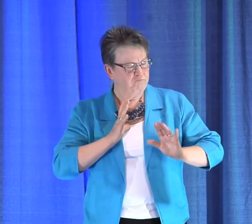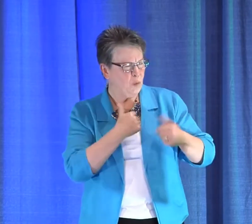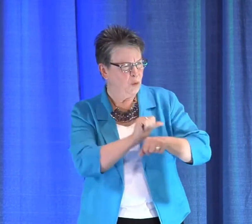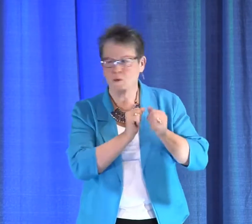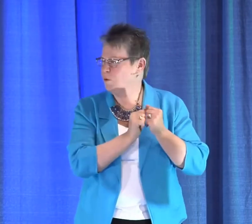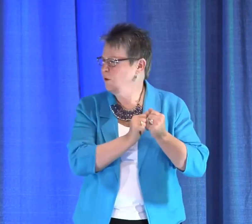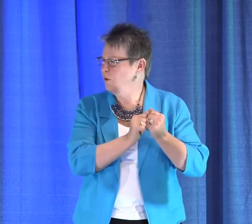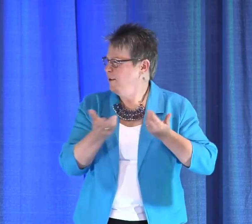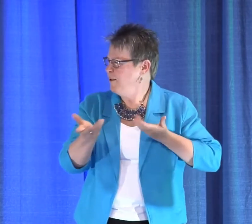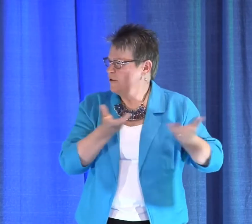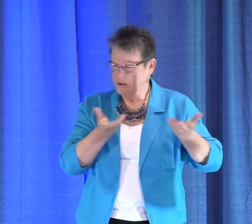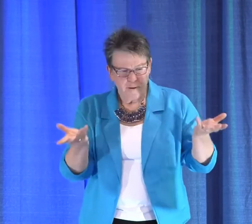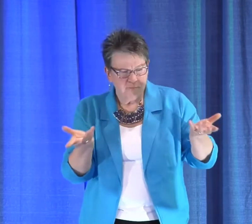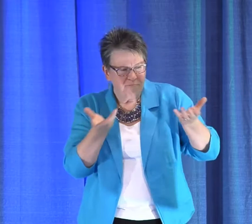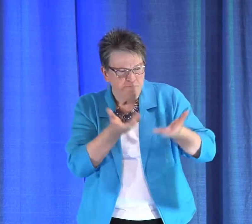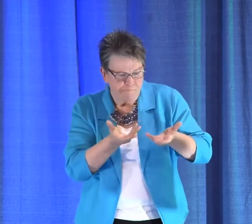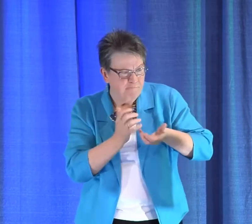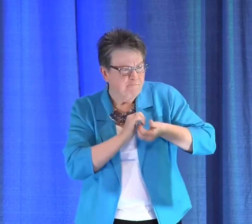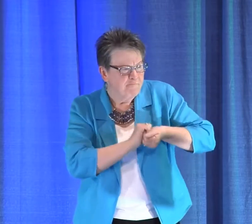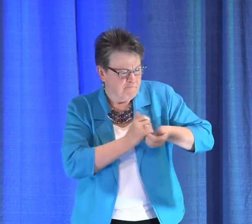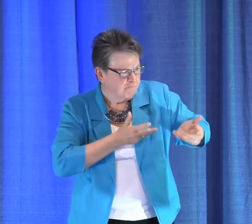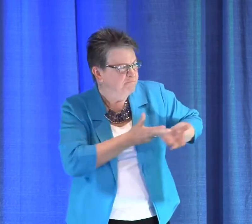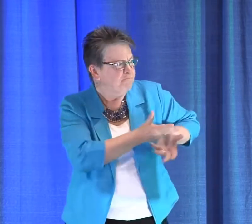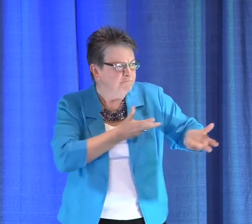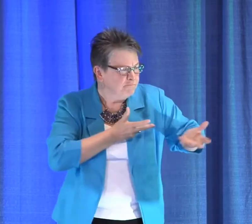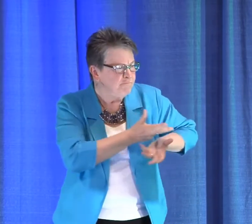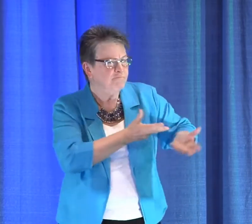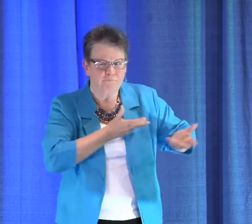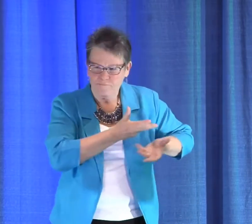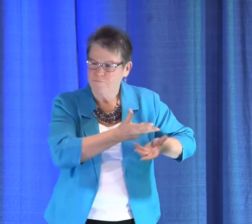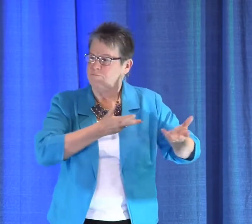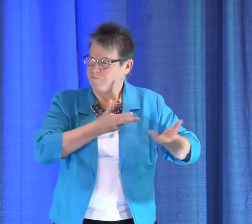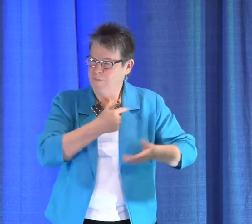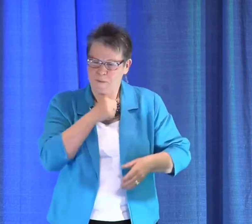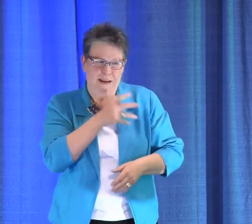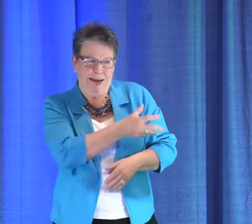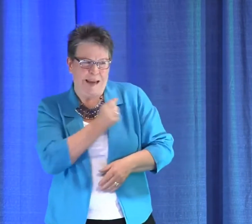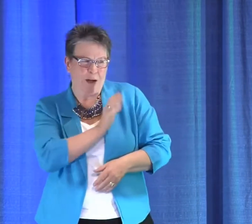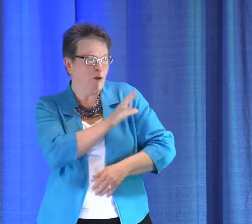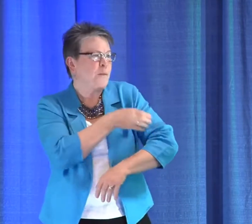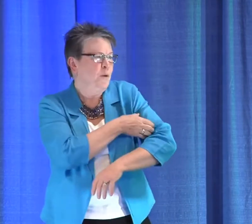Yes, deaf people can be interpreters. It's a collaboration between us. It has to happen.